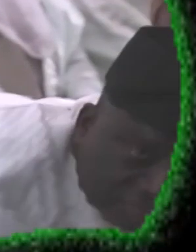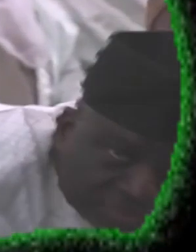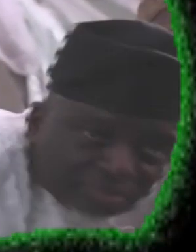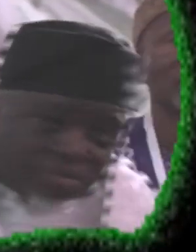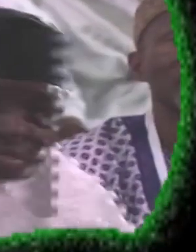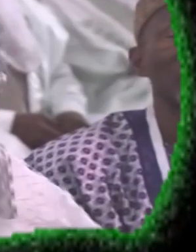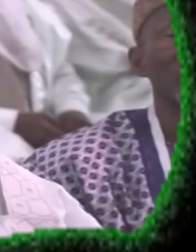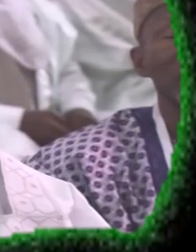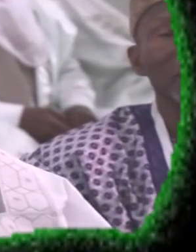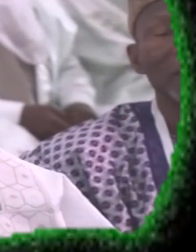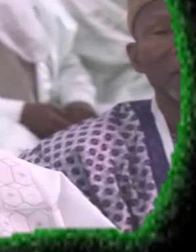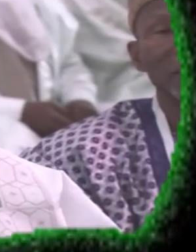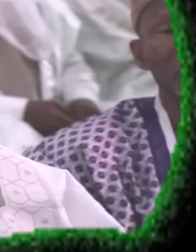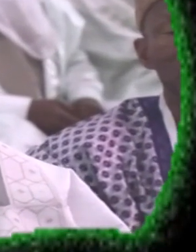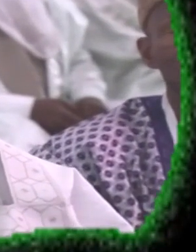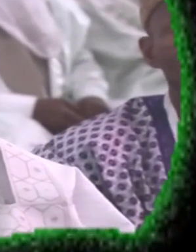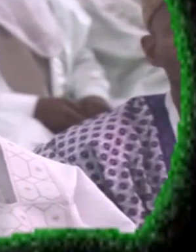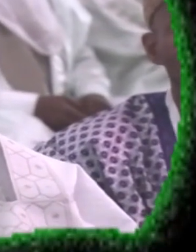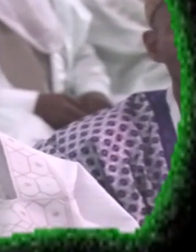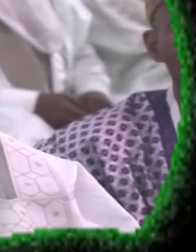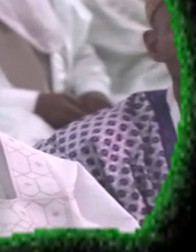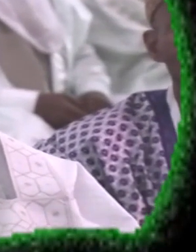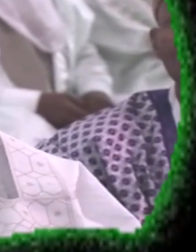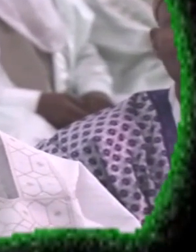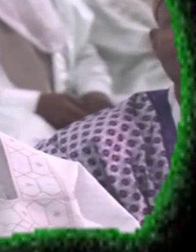true reflection of Islamic leadership.